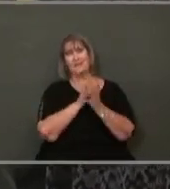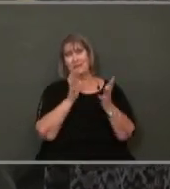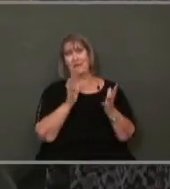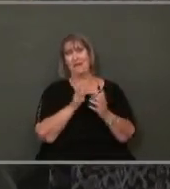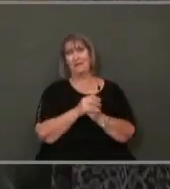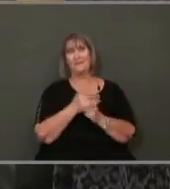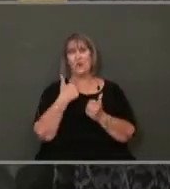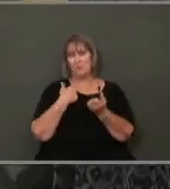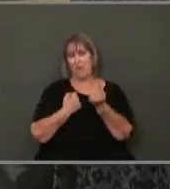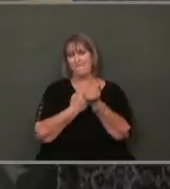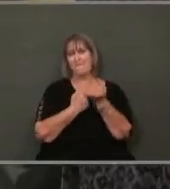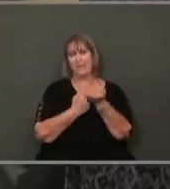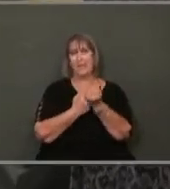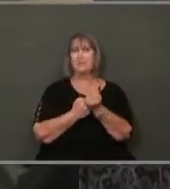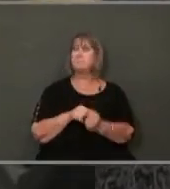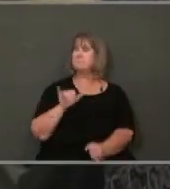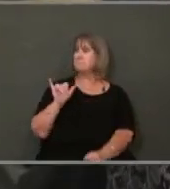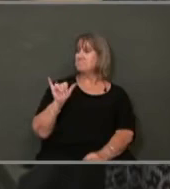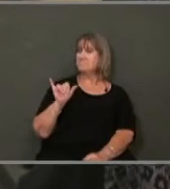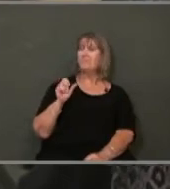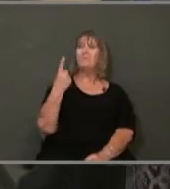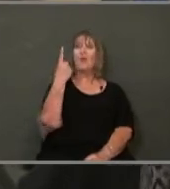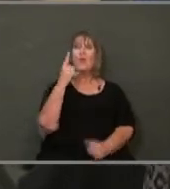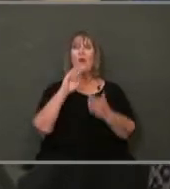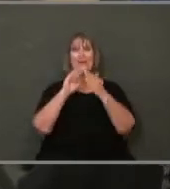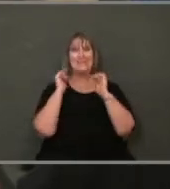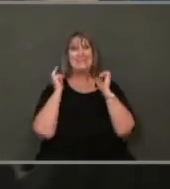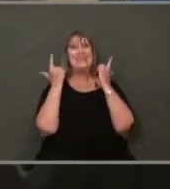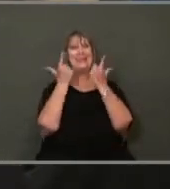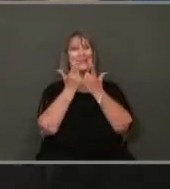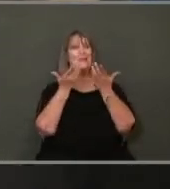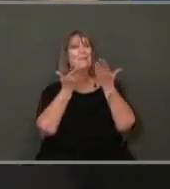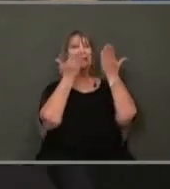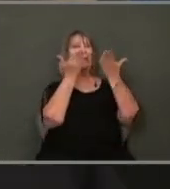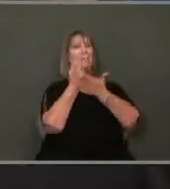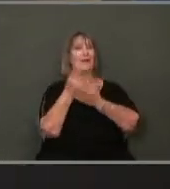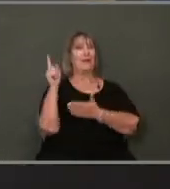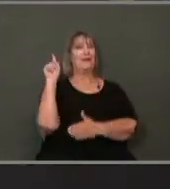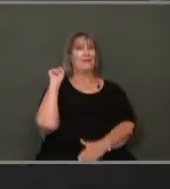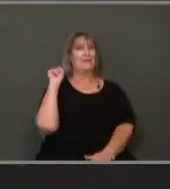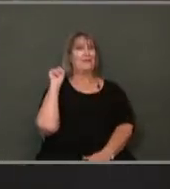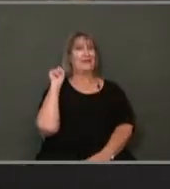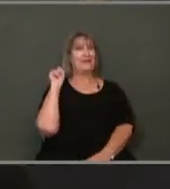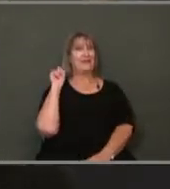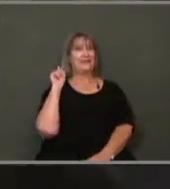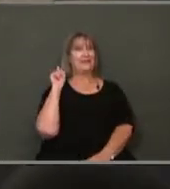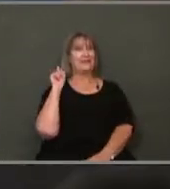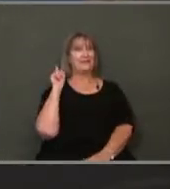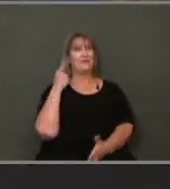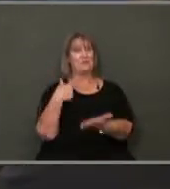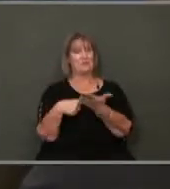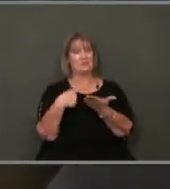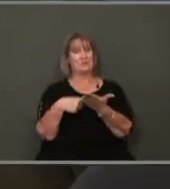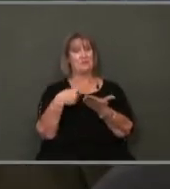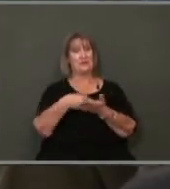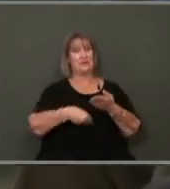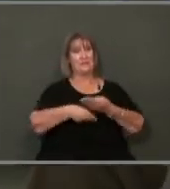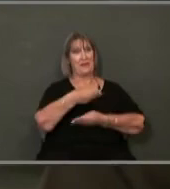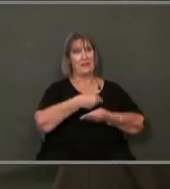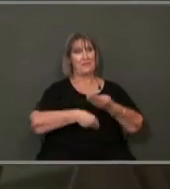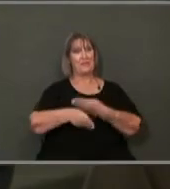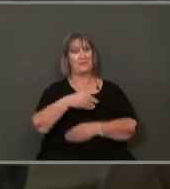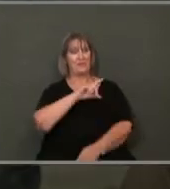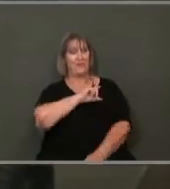for that. No, point well taken, and one councilperson brought that issue up last week at the proposed budget, and the Police